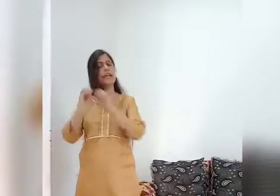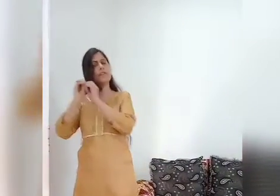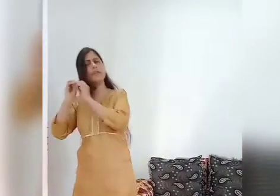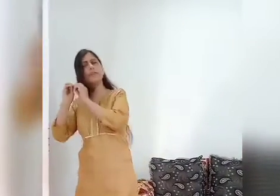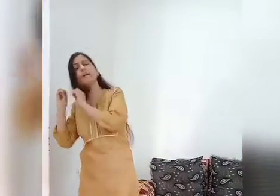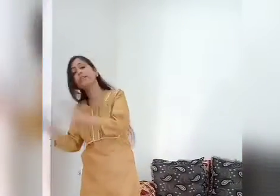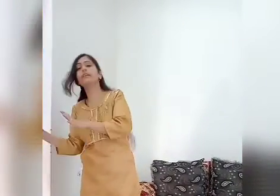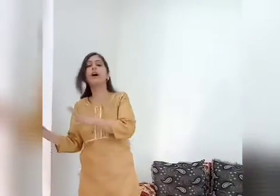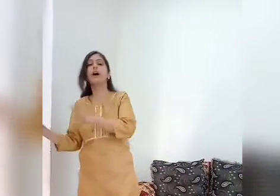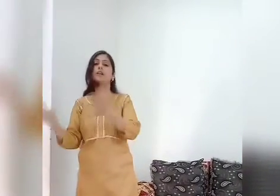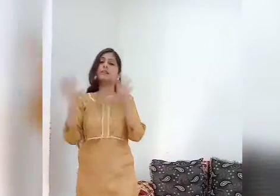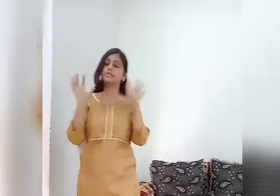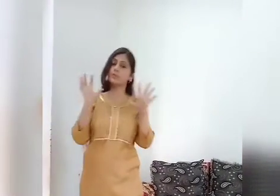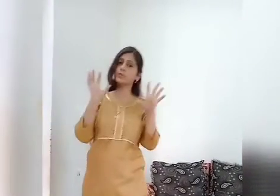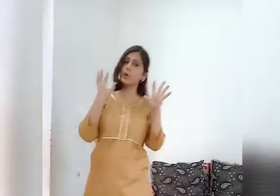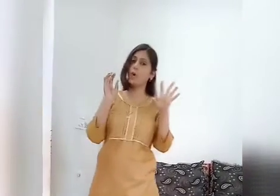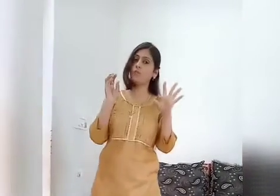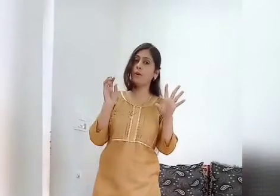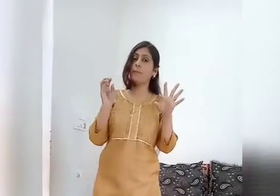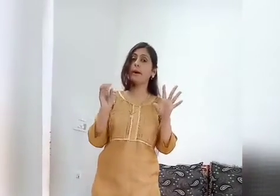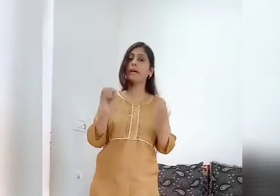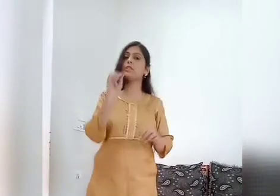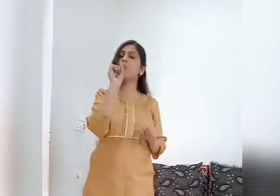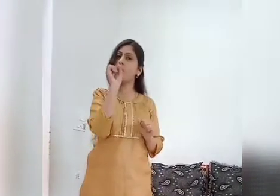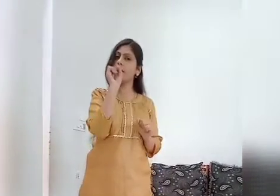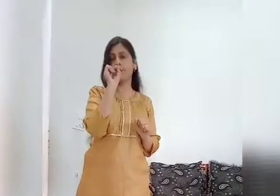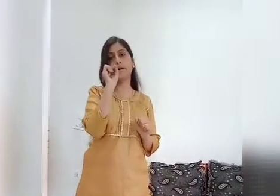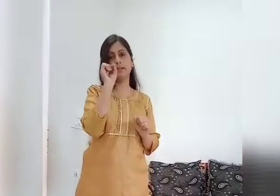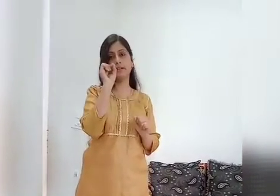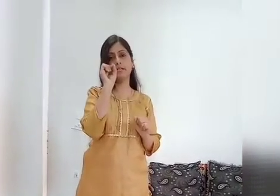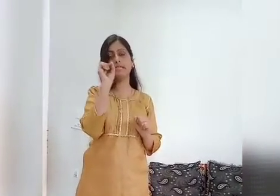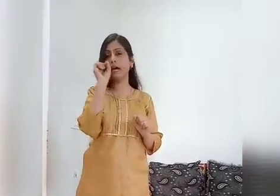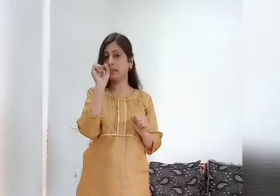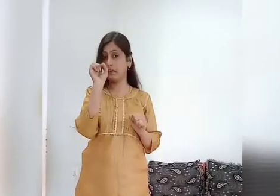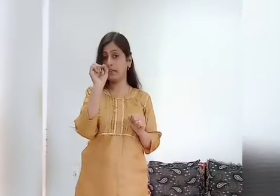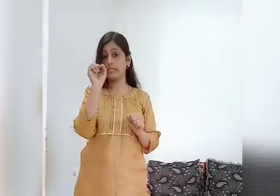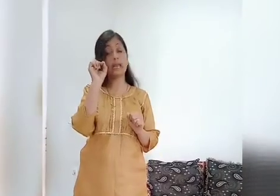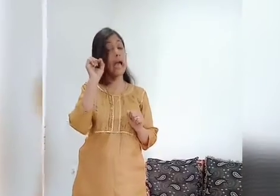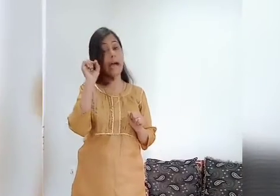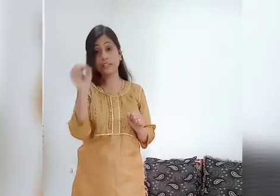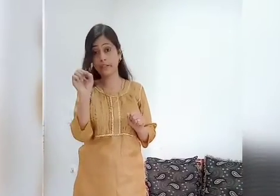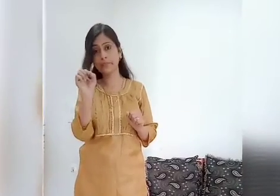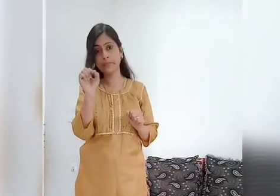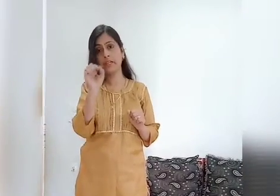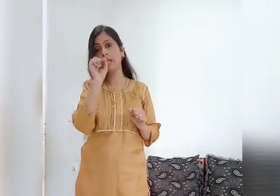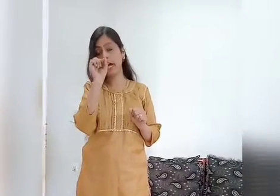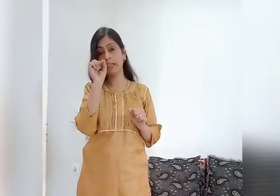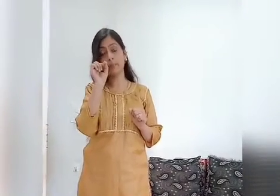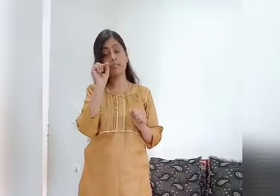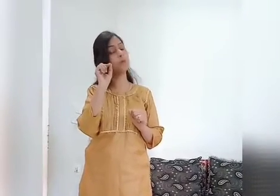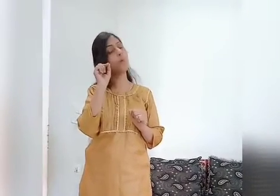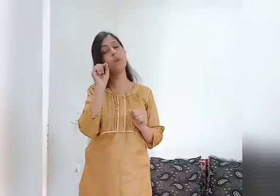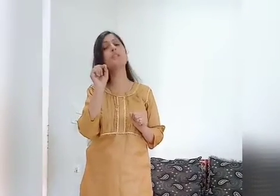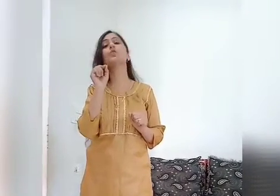every matter are consist of by a small particles, that is an atom. The atom is the smallest